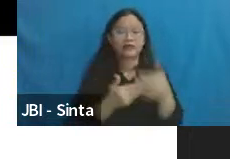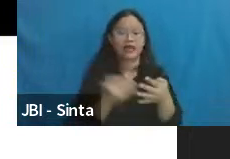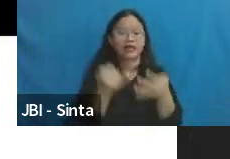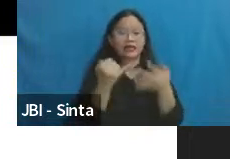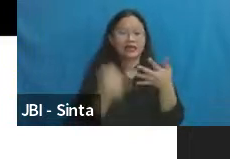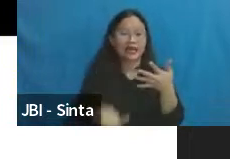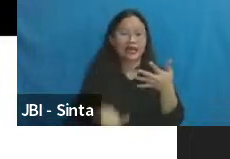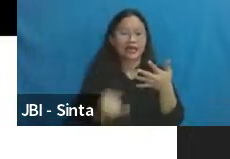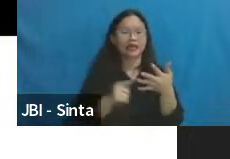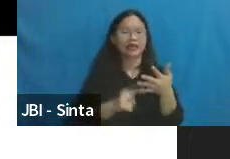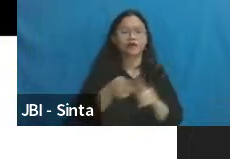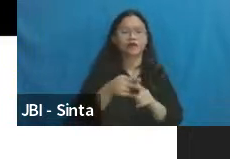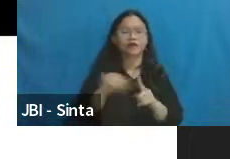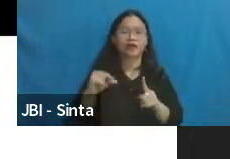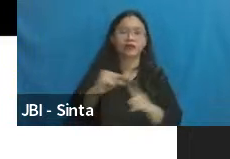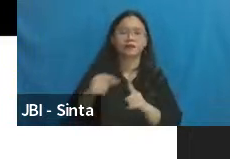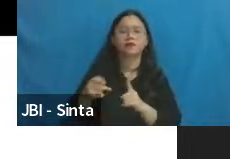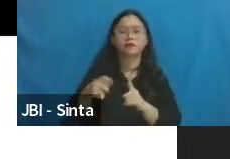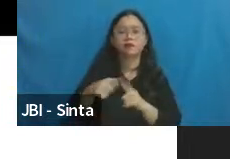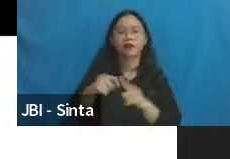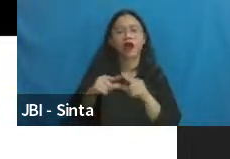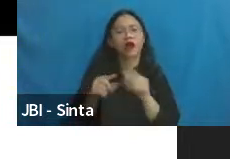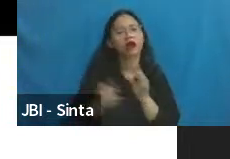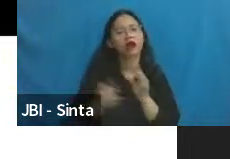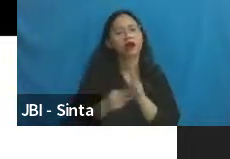again, shows the sense of